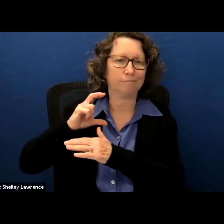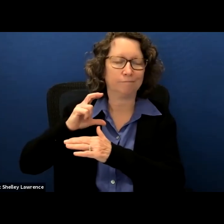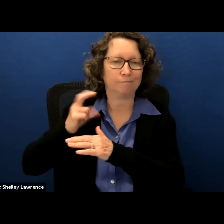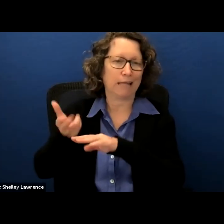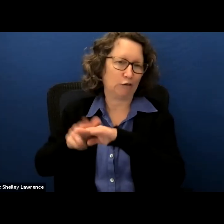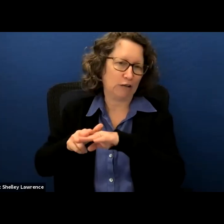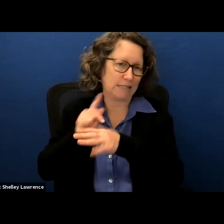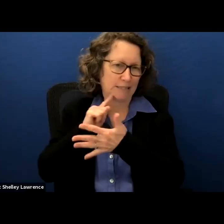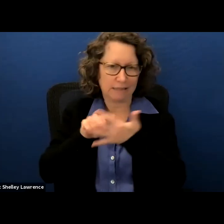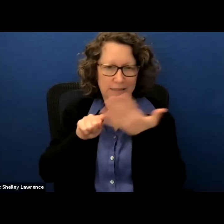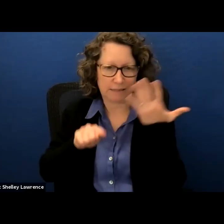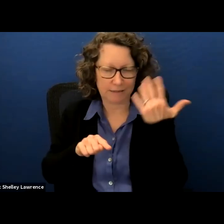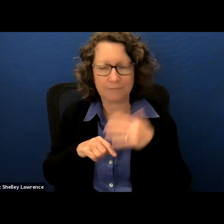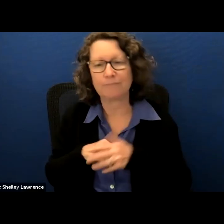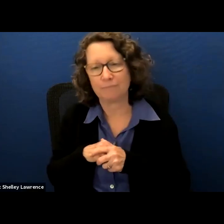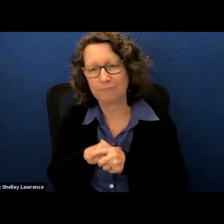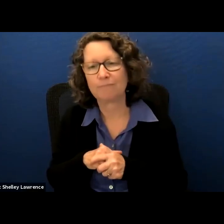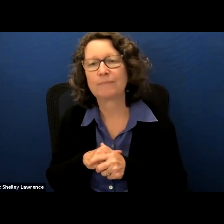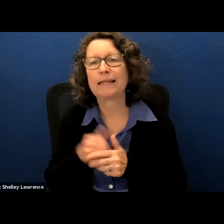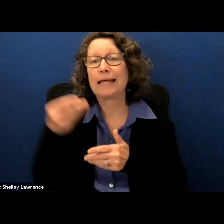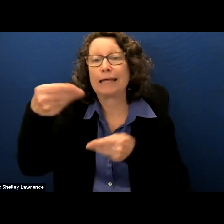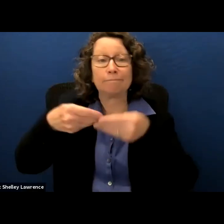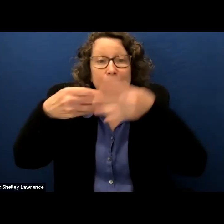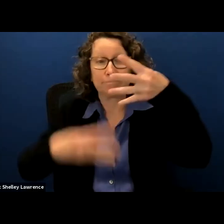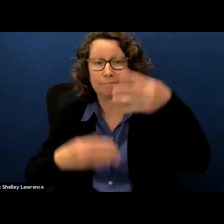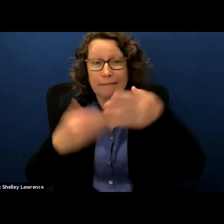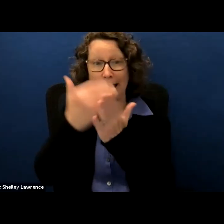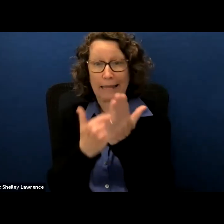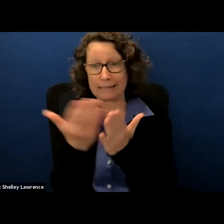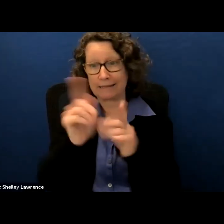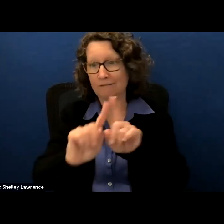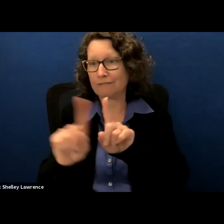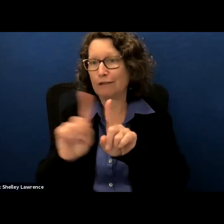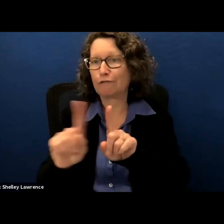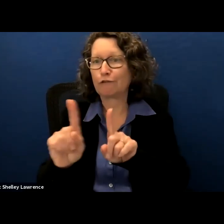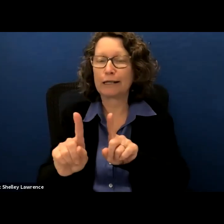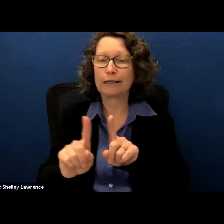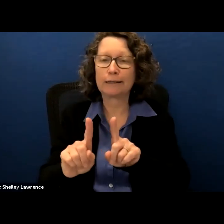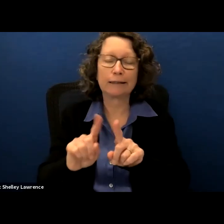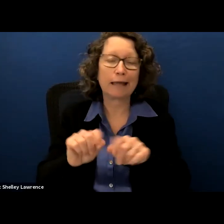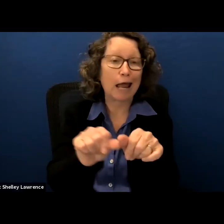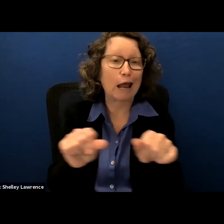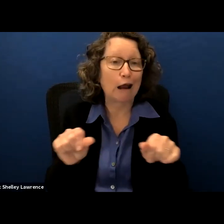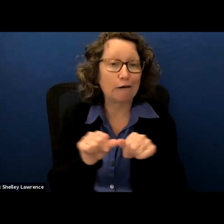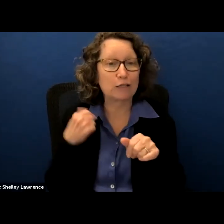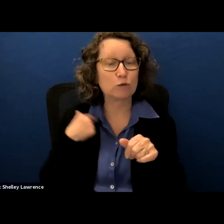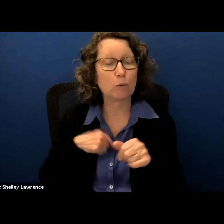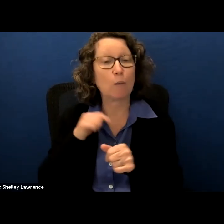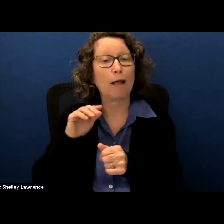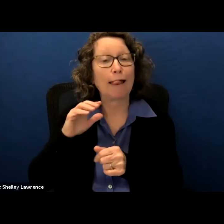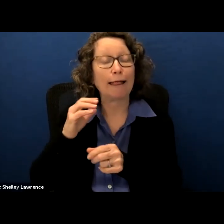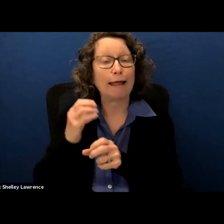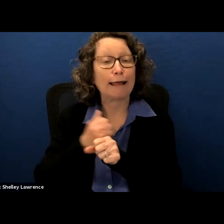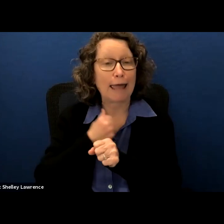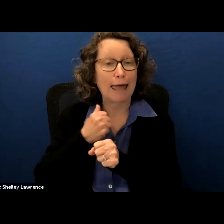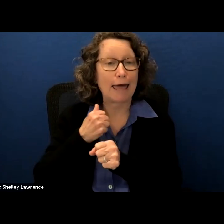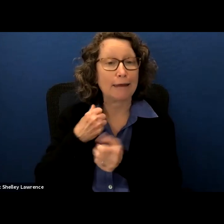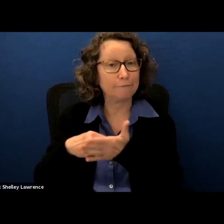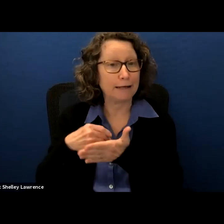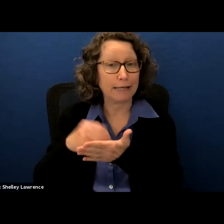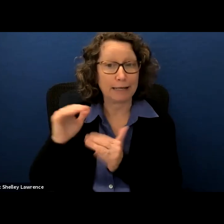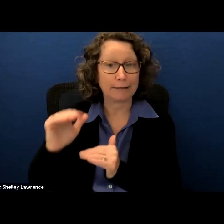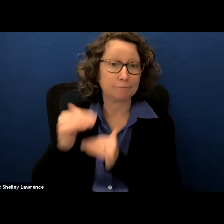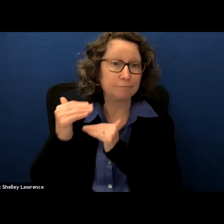on. So here's the list of different areas that we're going to receive, we would receive funding